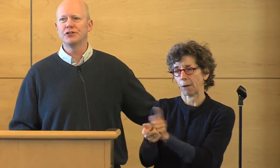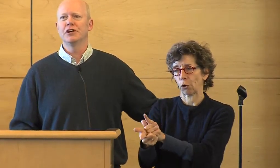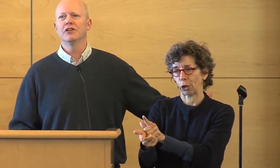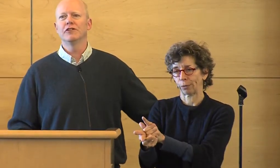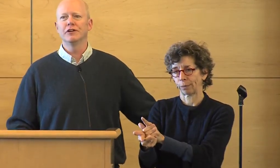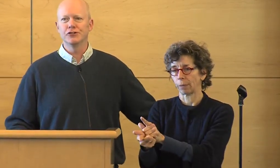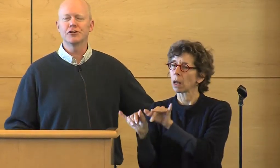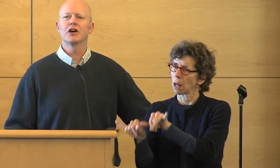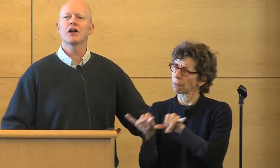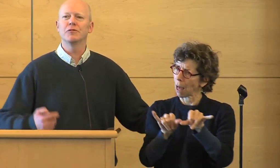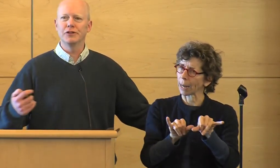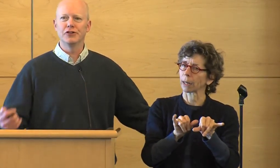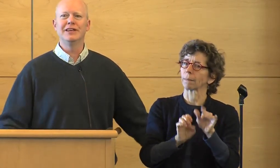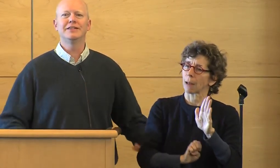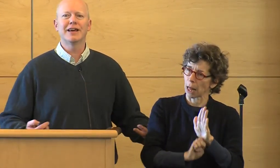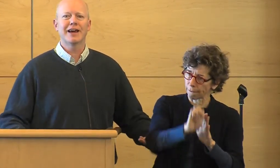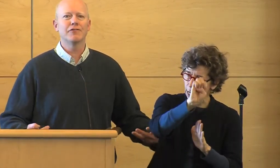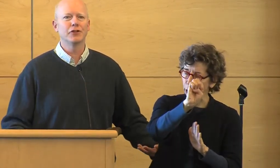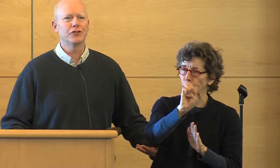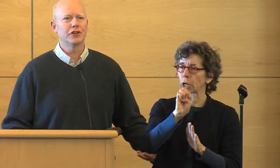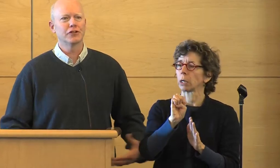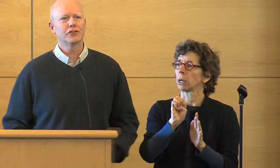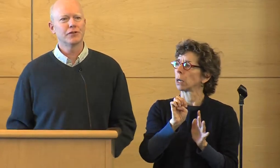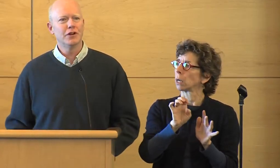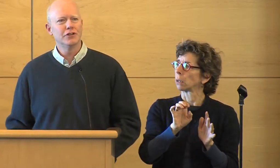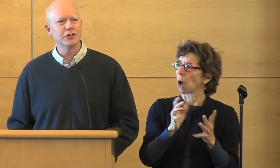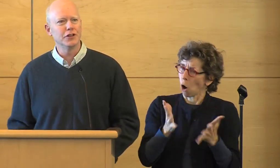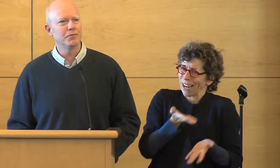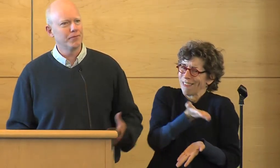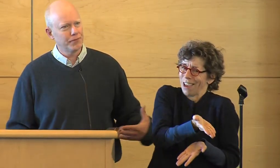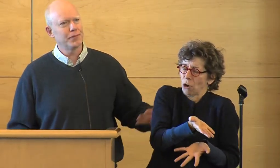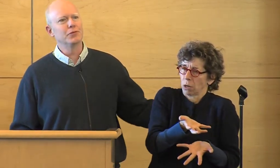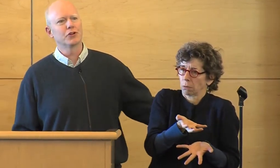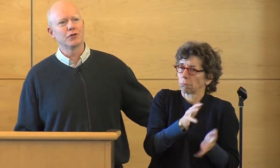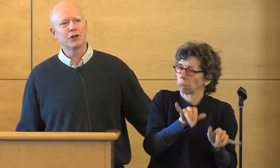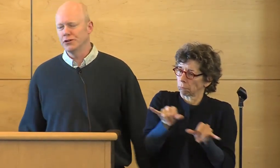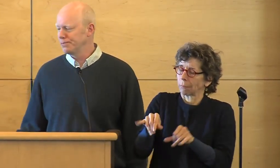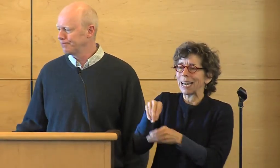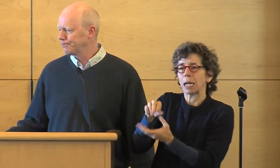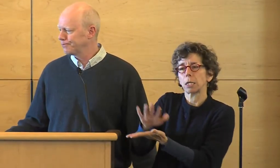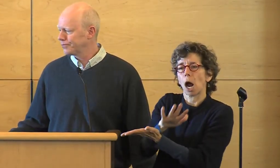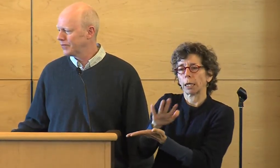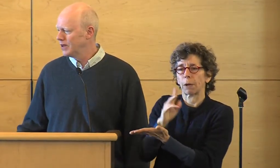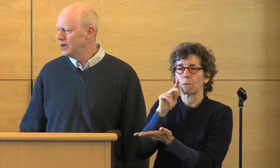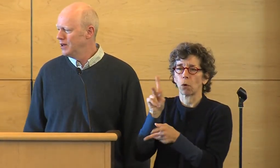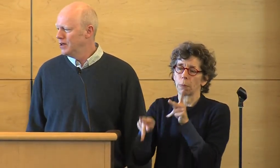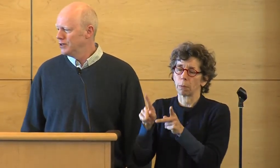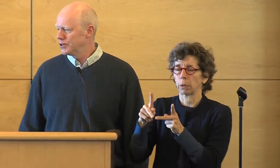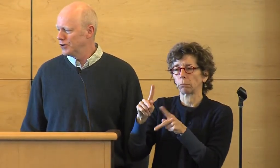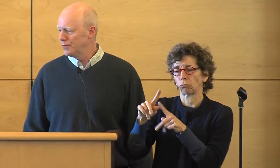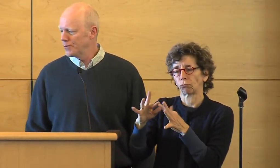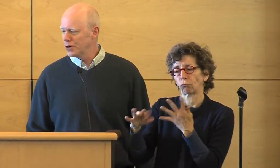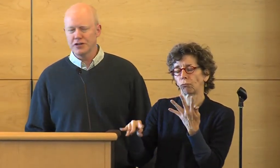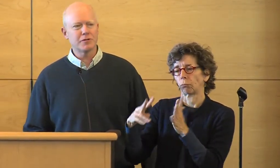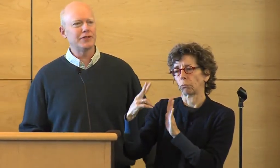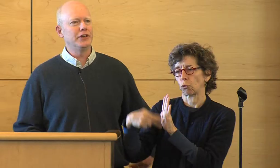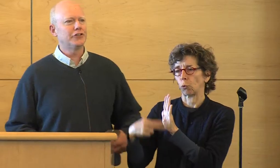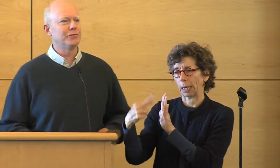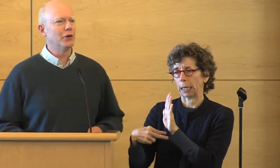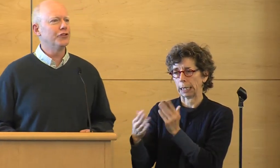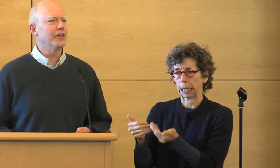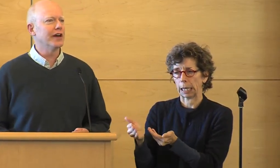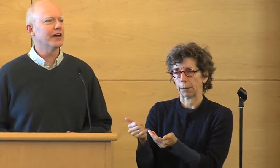and documents, need to be created in a way that has